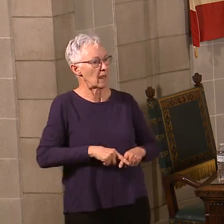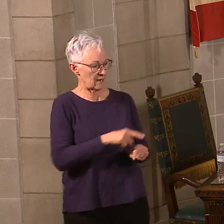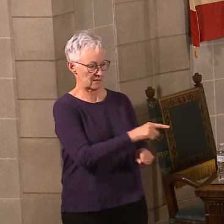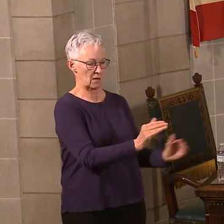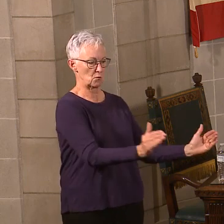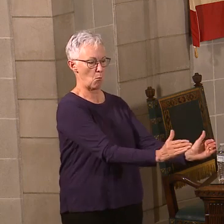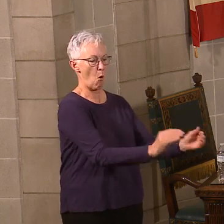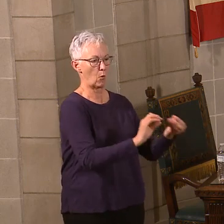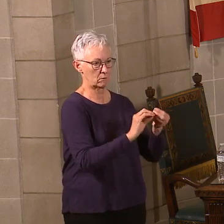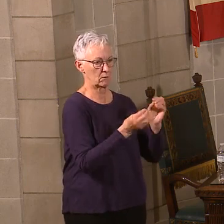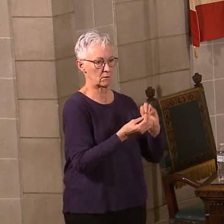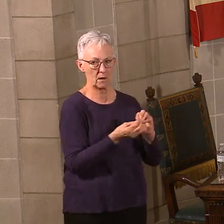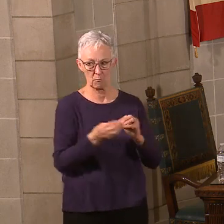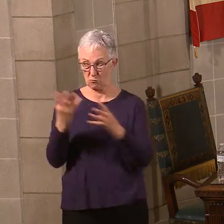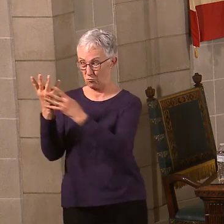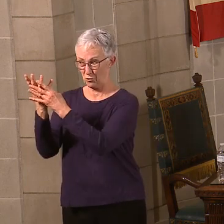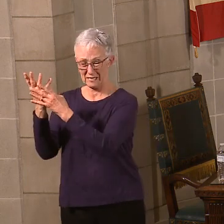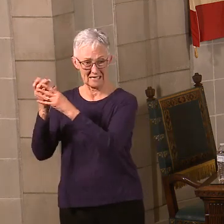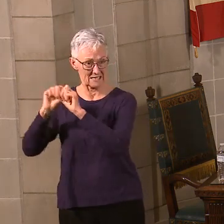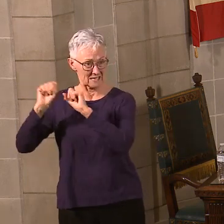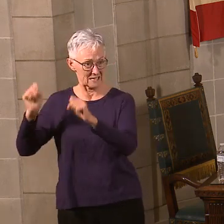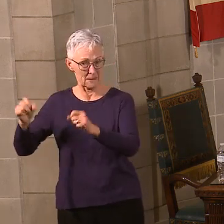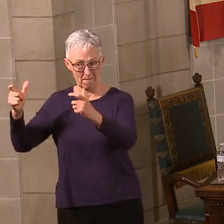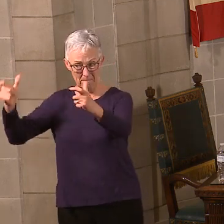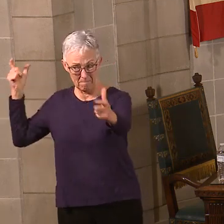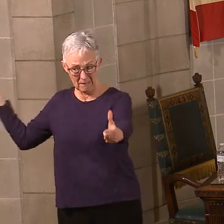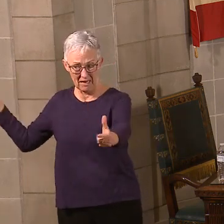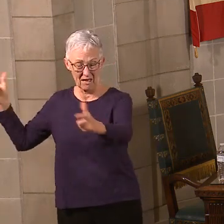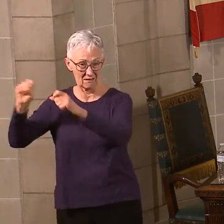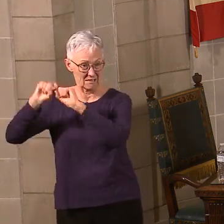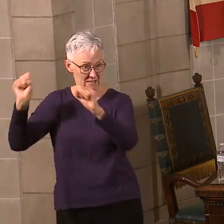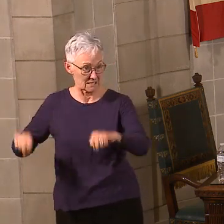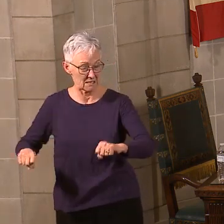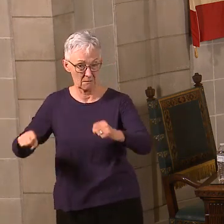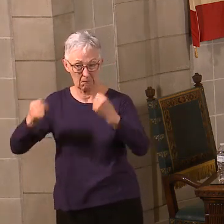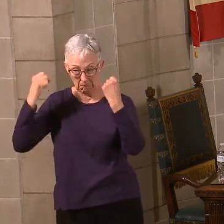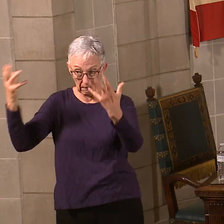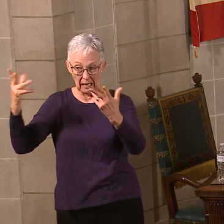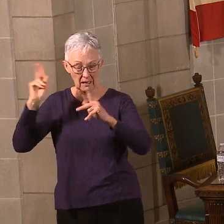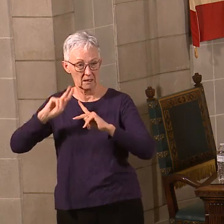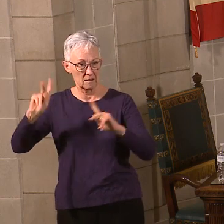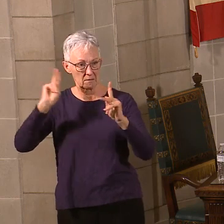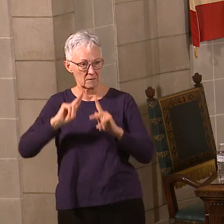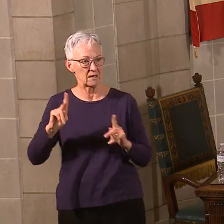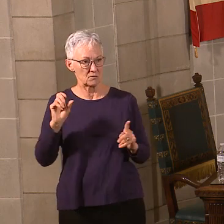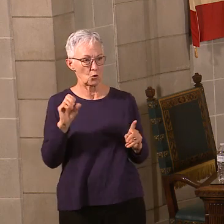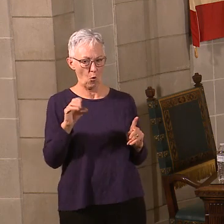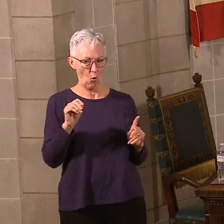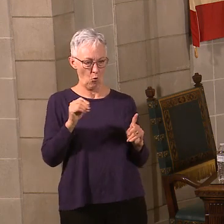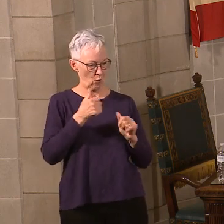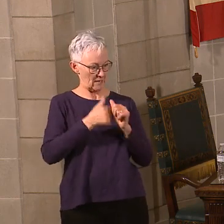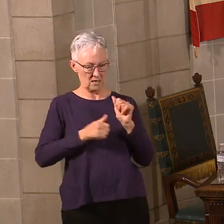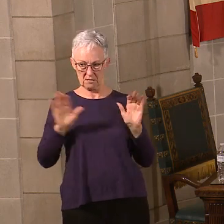So again, Director Frakes is doing the right thing for corrections, and Dennis Smith is doing the right things for YRTC.